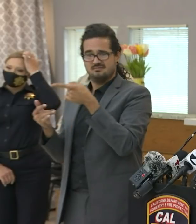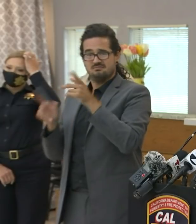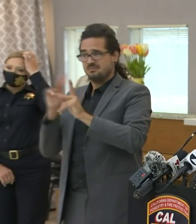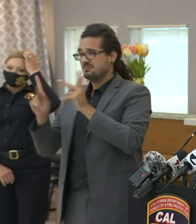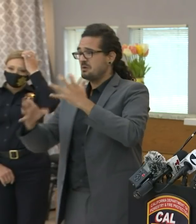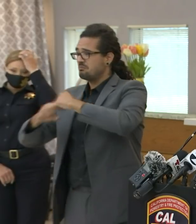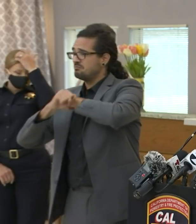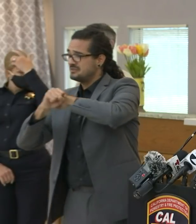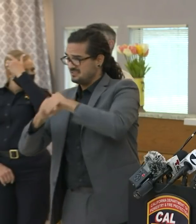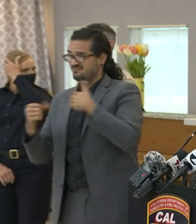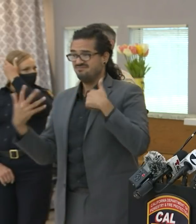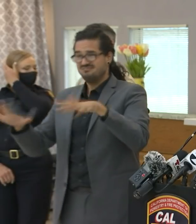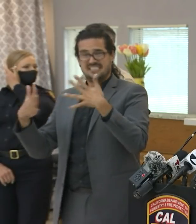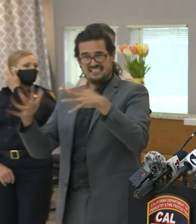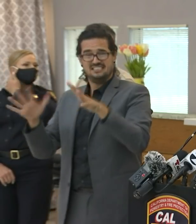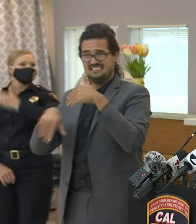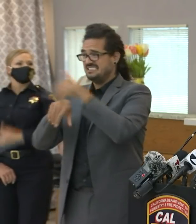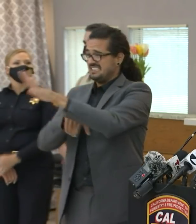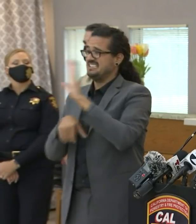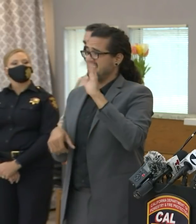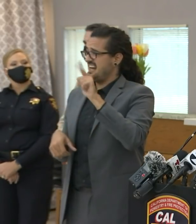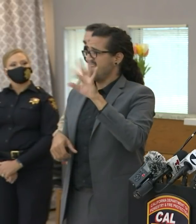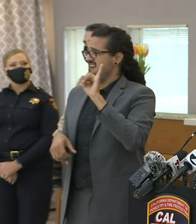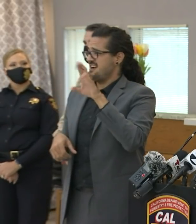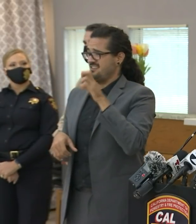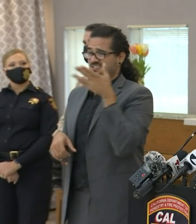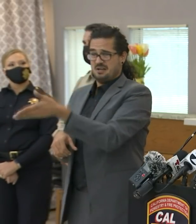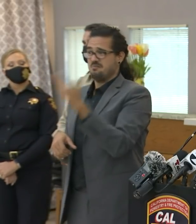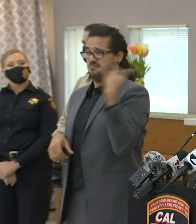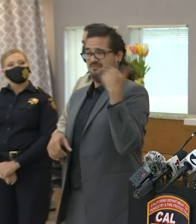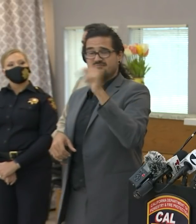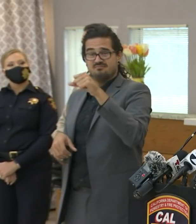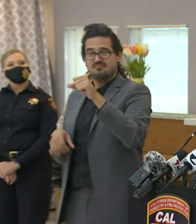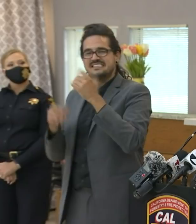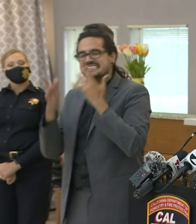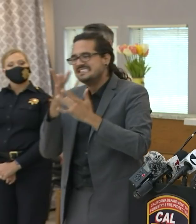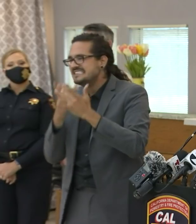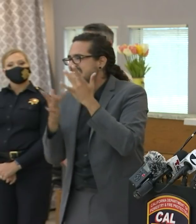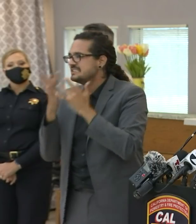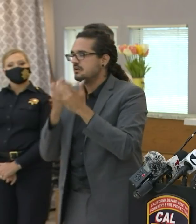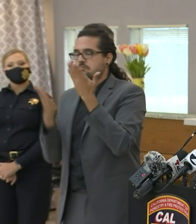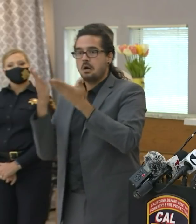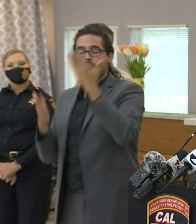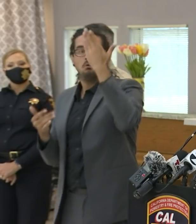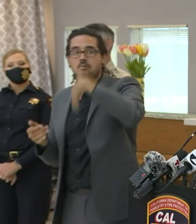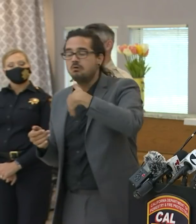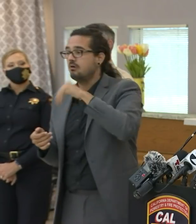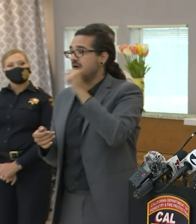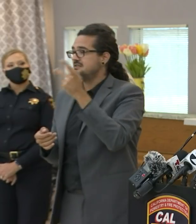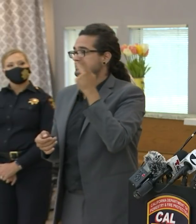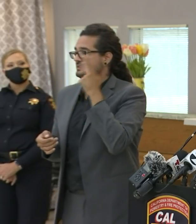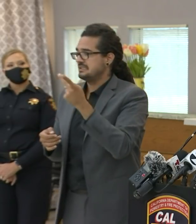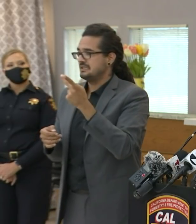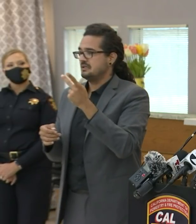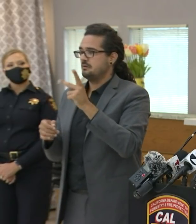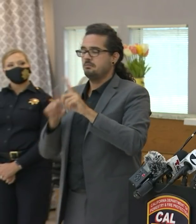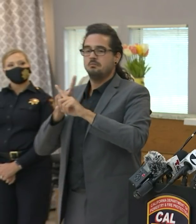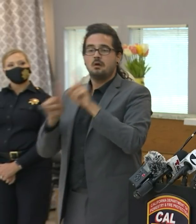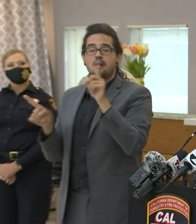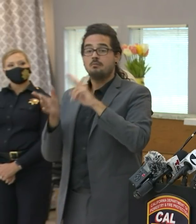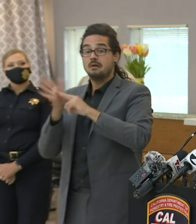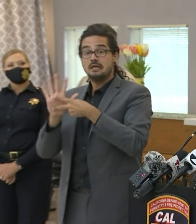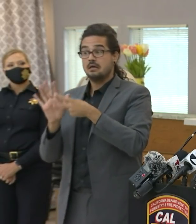that. Again, limited, so maybe that's the reason that is being reported. It's not the typical heavy presence that you will typically